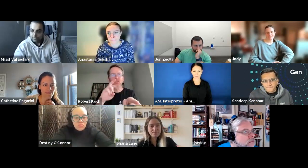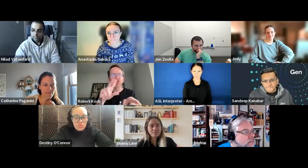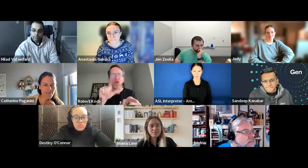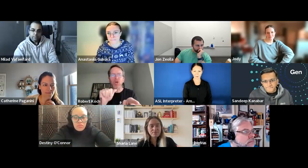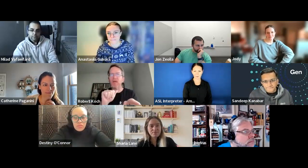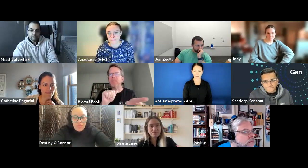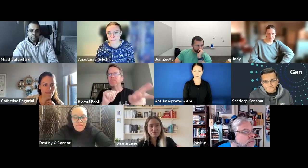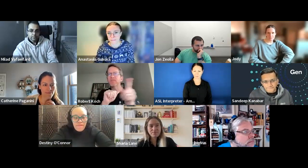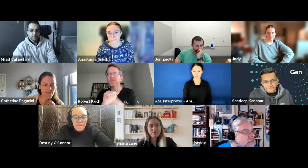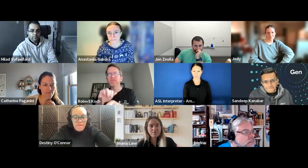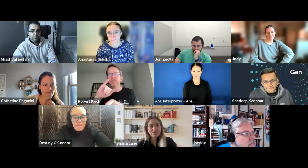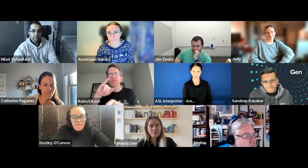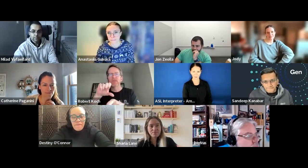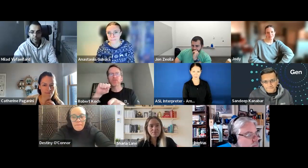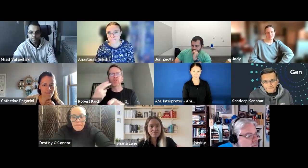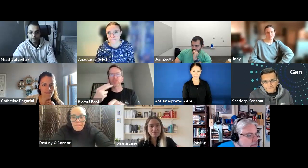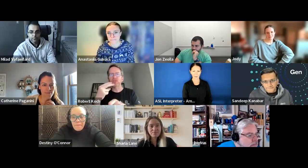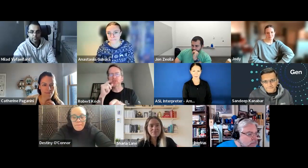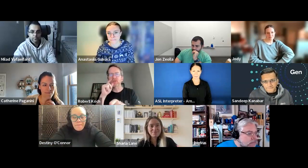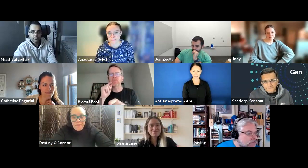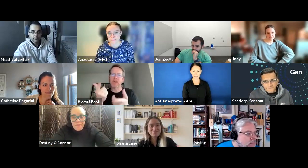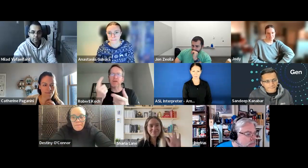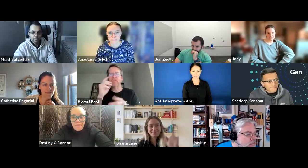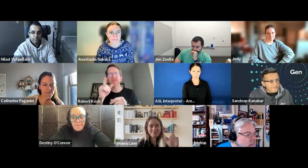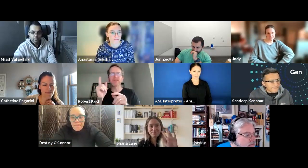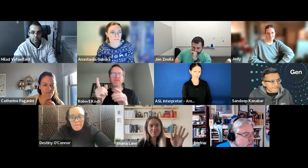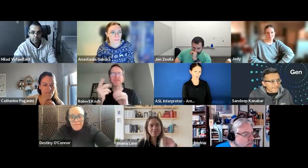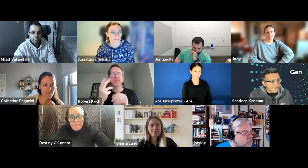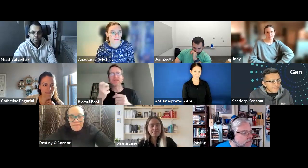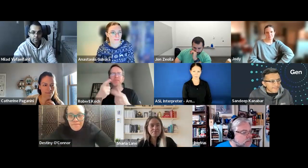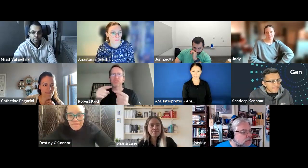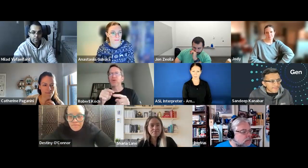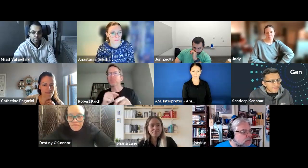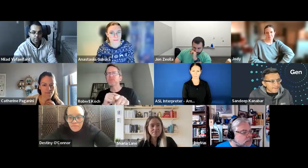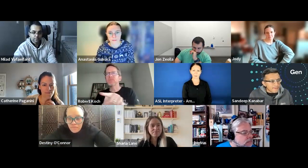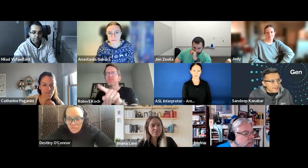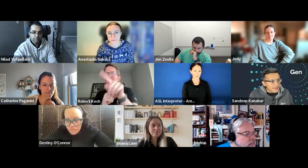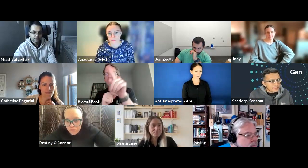think Jody and Sharla and then Josh.